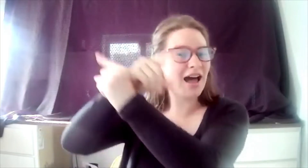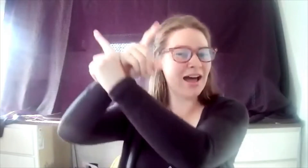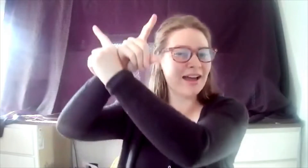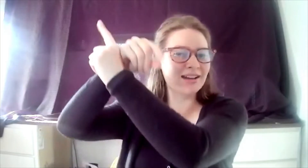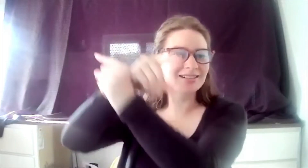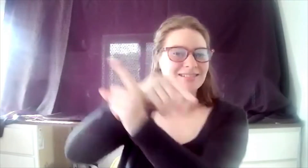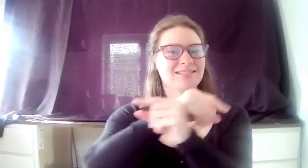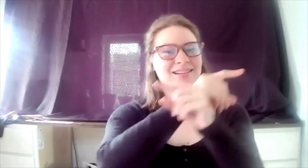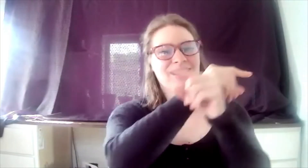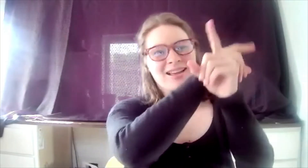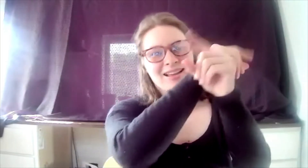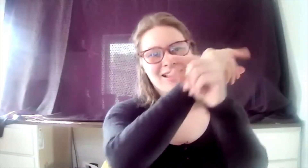Fly.